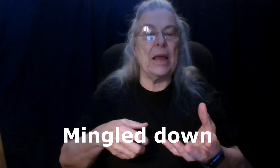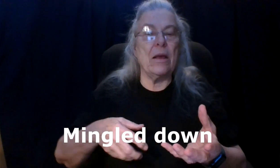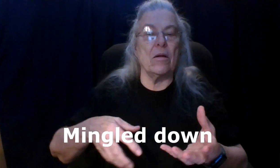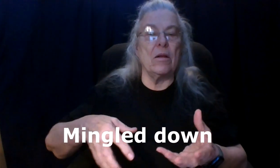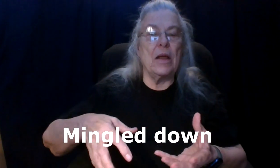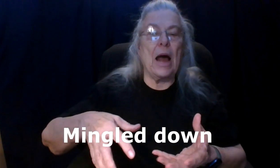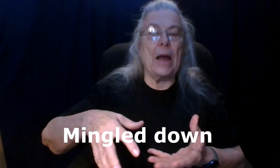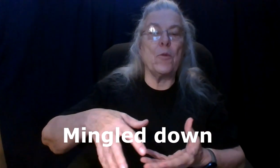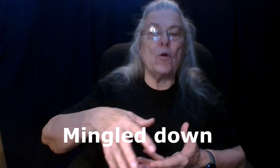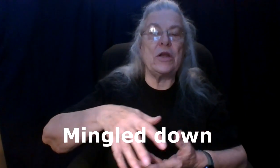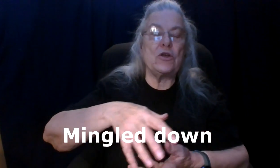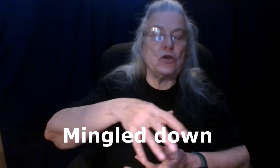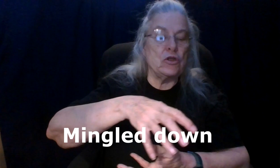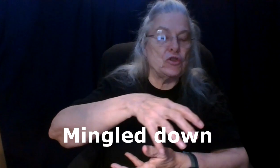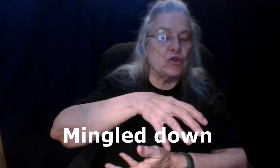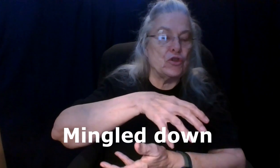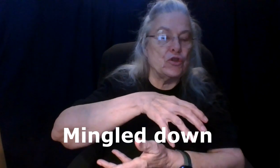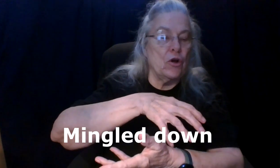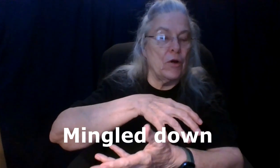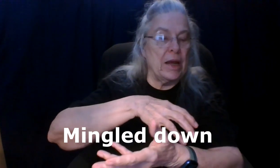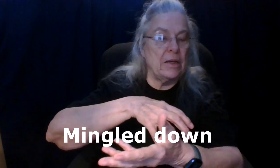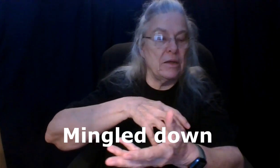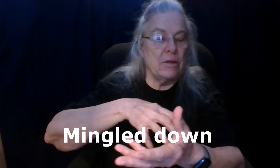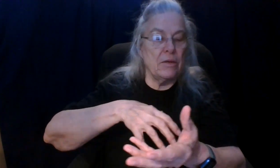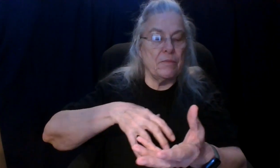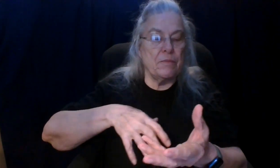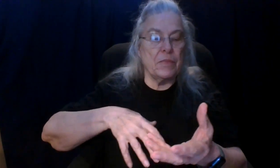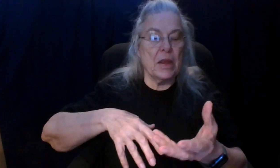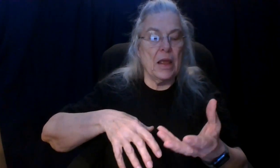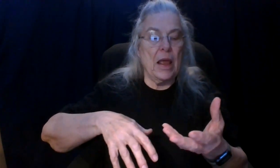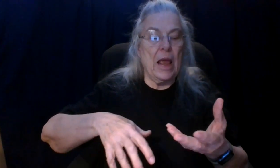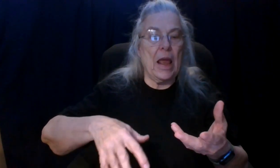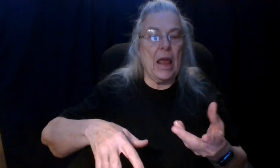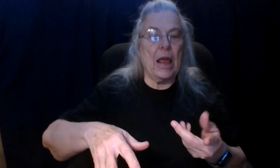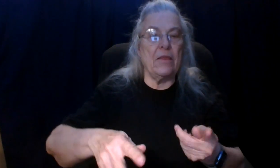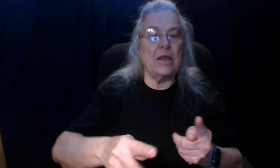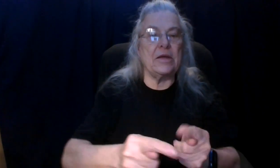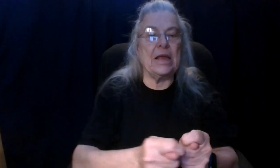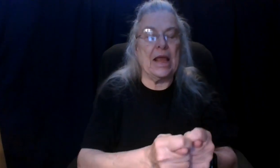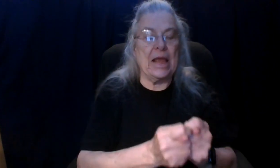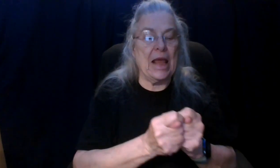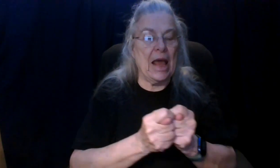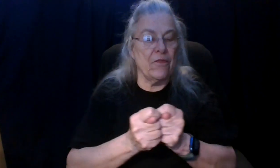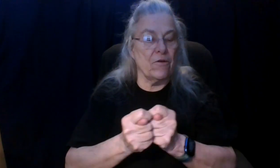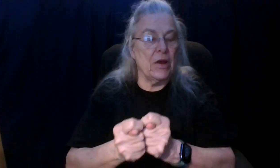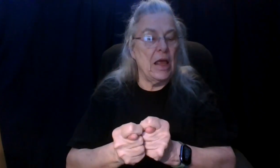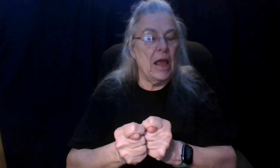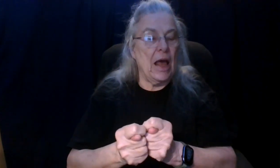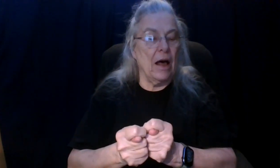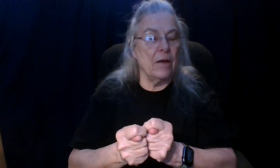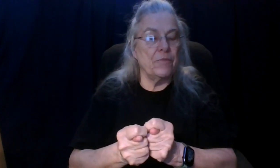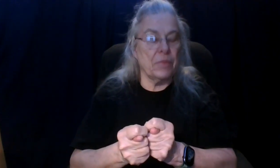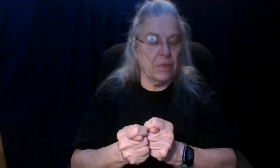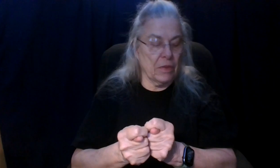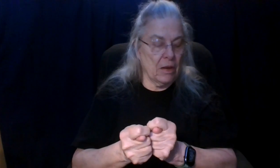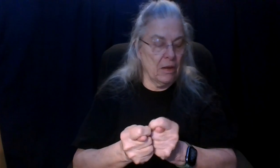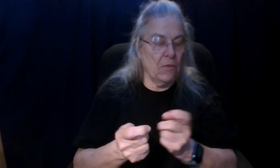mingle, I'm going to stir it and then together. Uh,